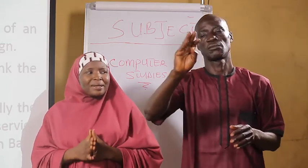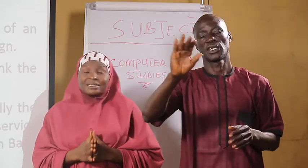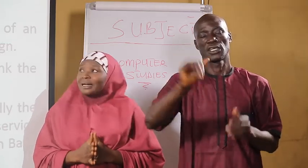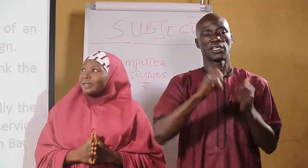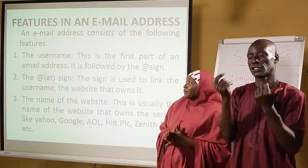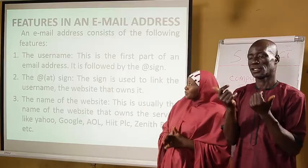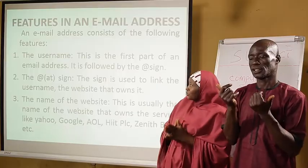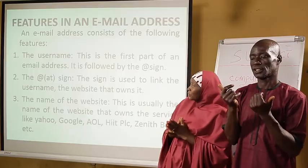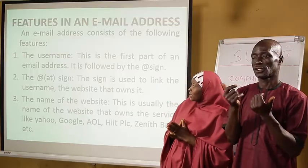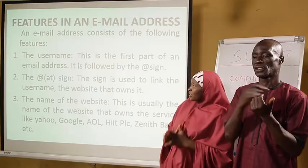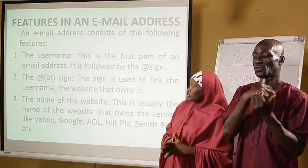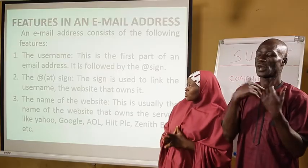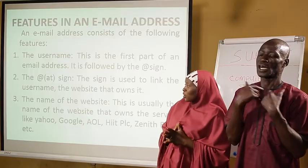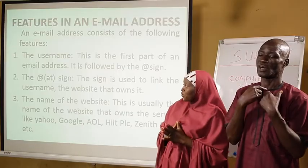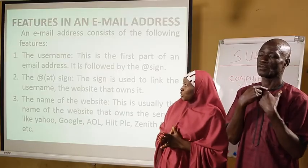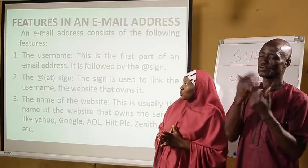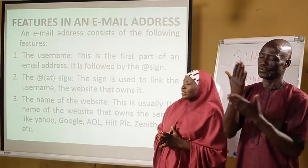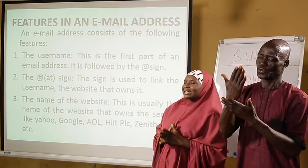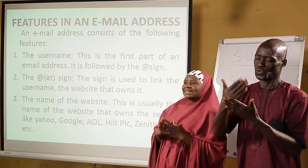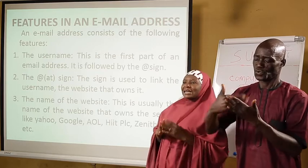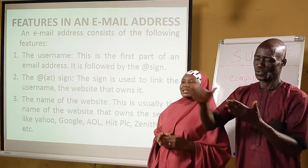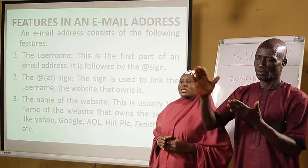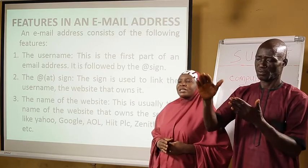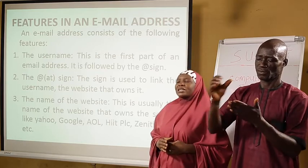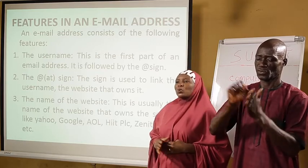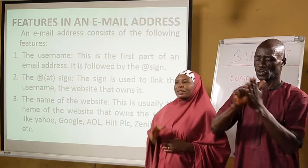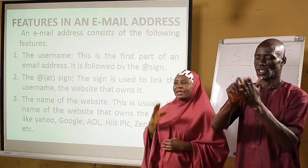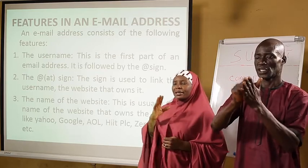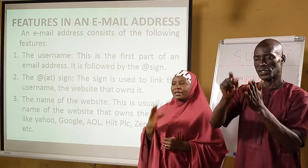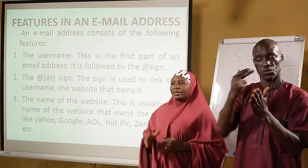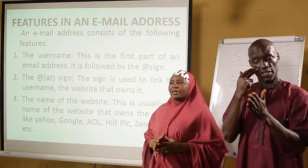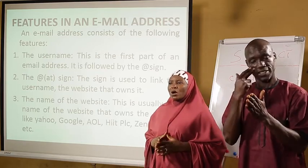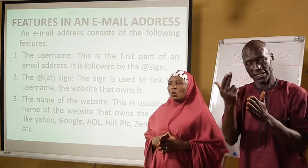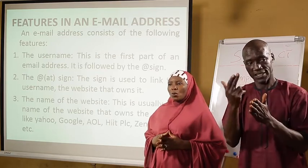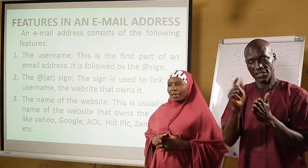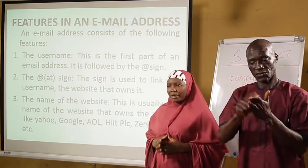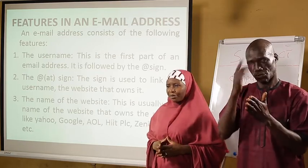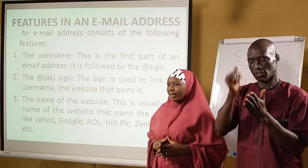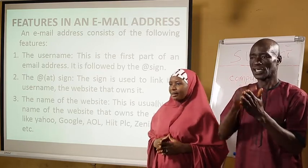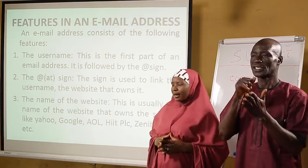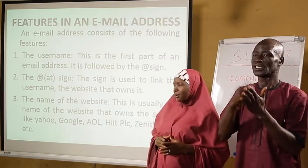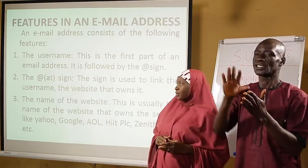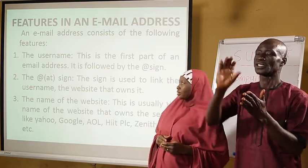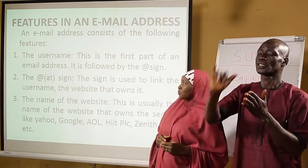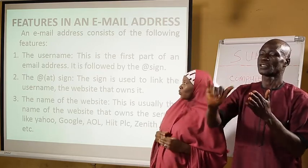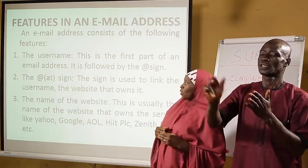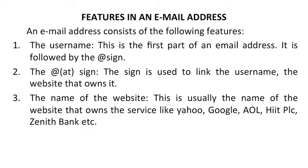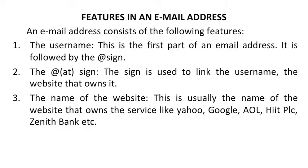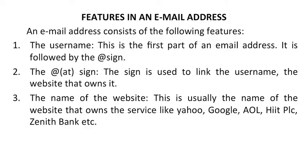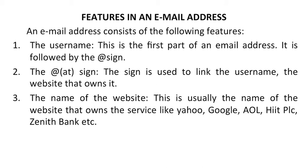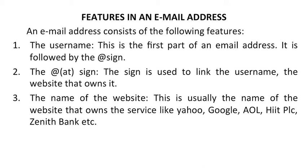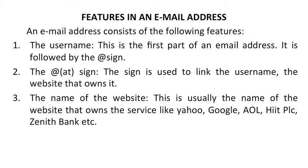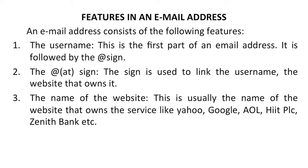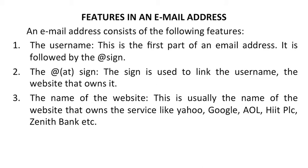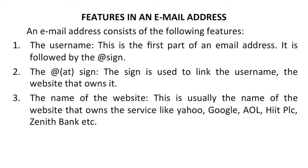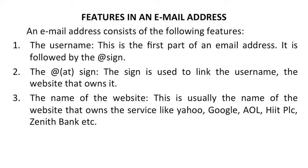are basically some features that are associated with the Yahoo email address.